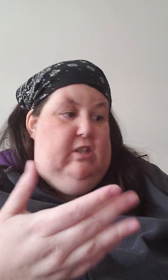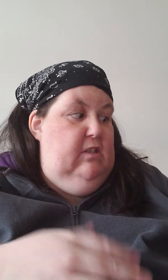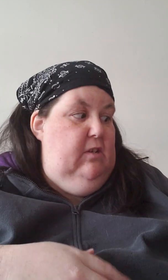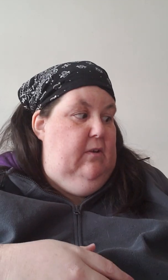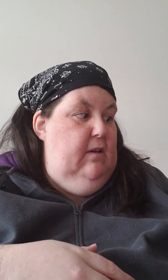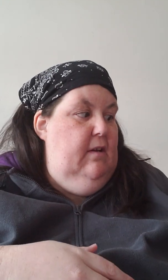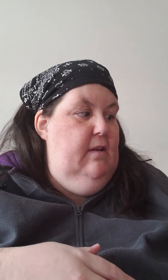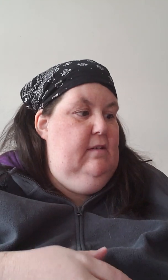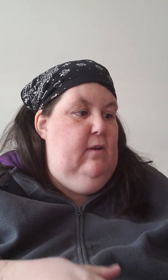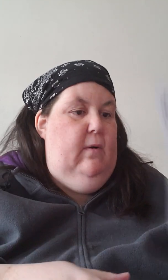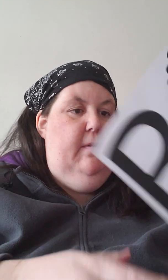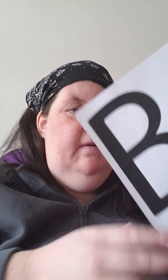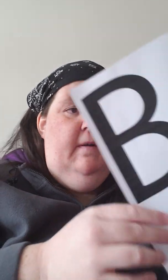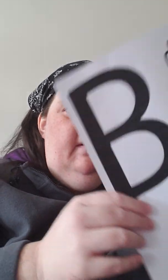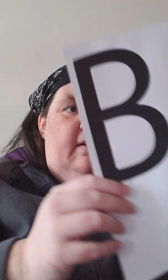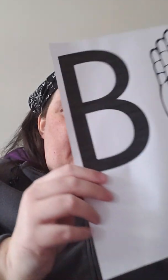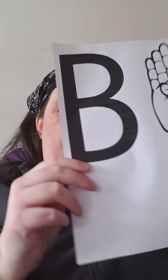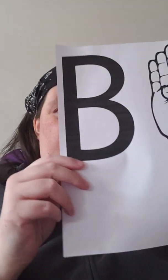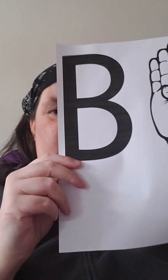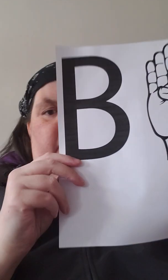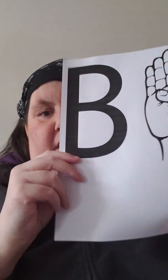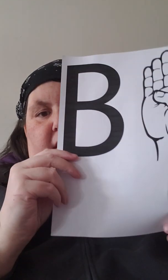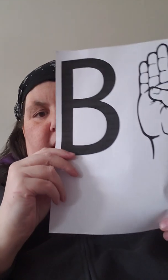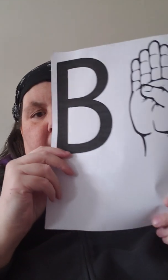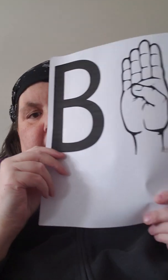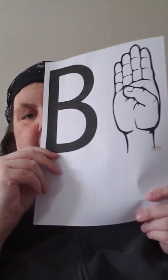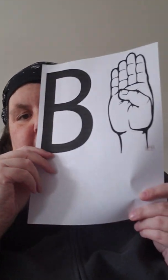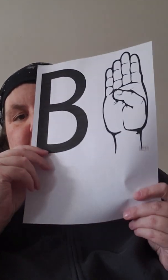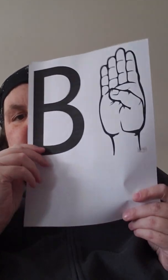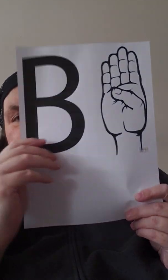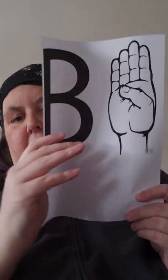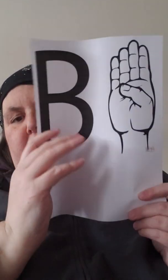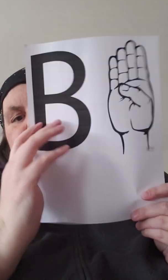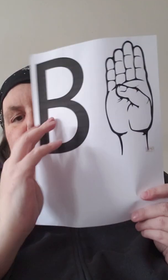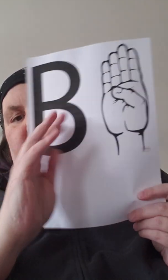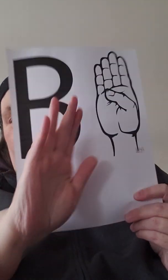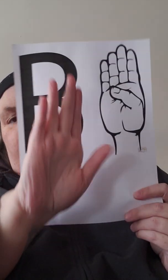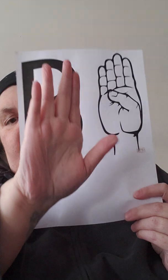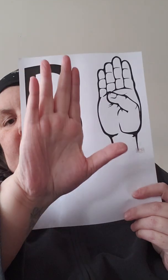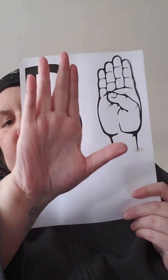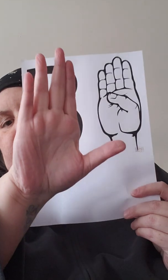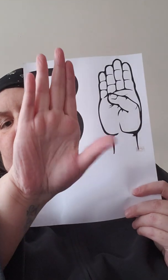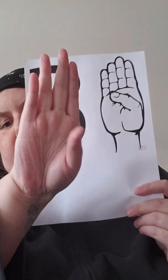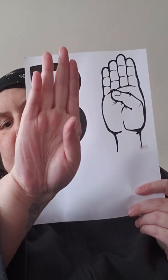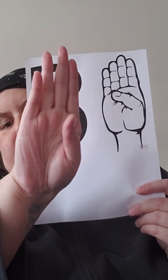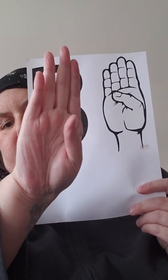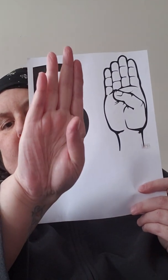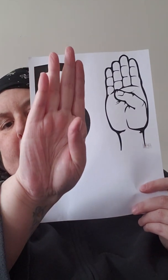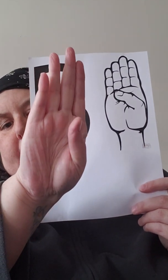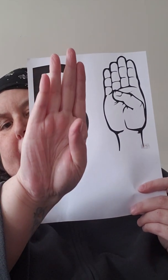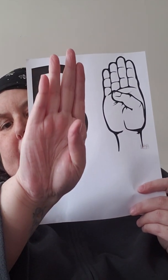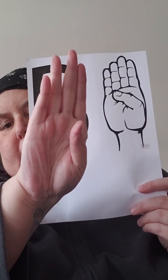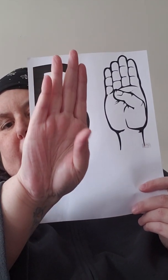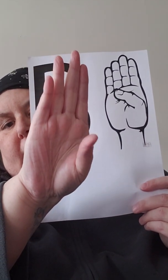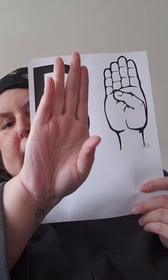matches to it. So here's B, just a flat hand and your thumb in.